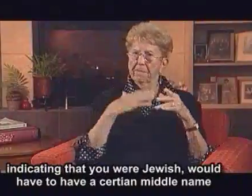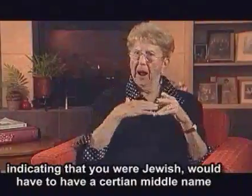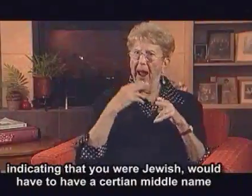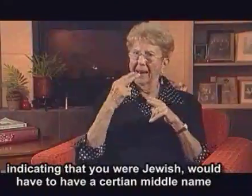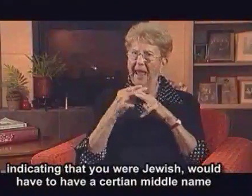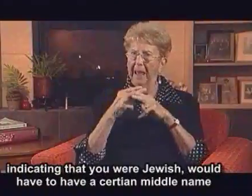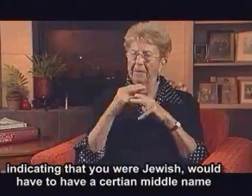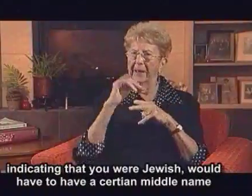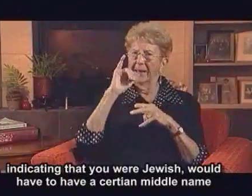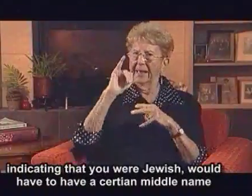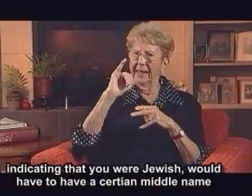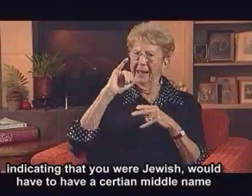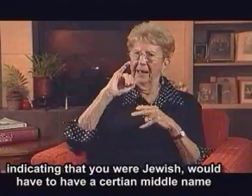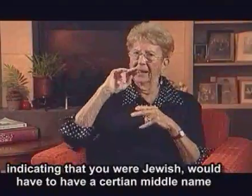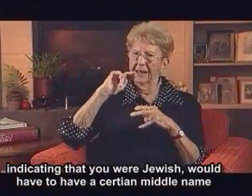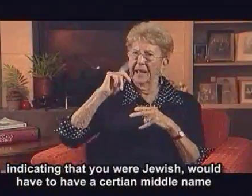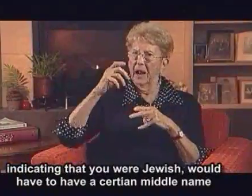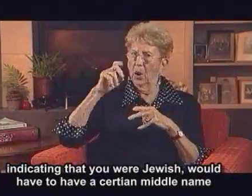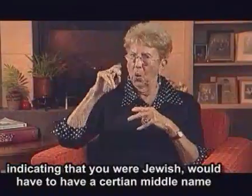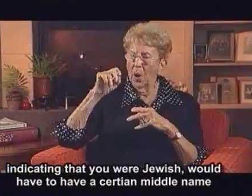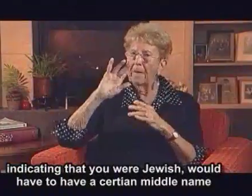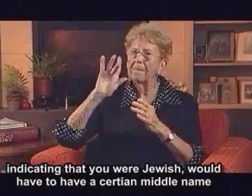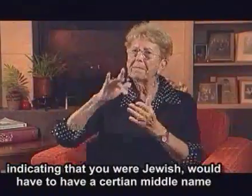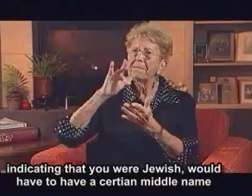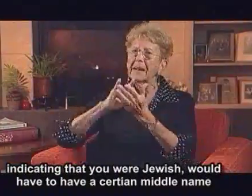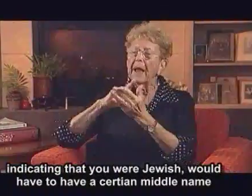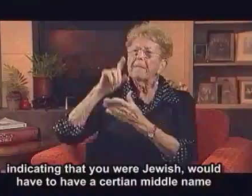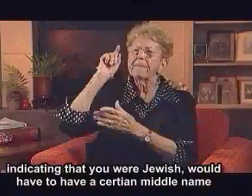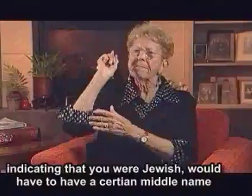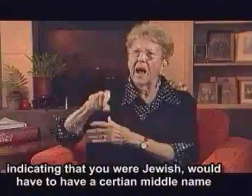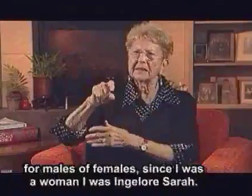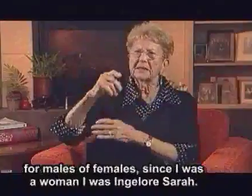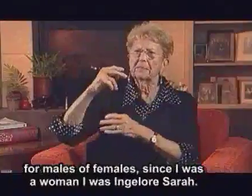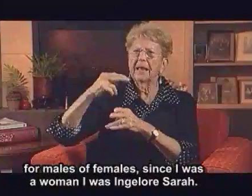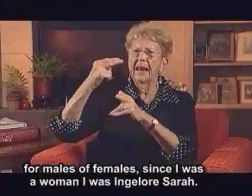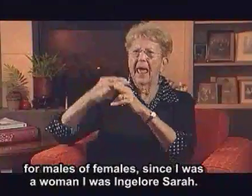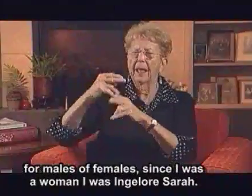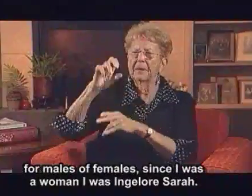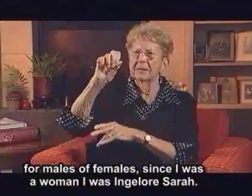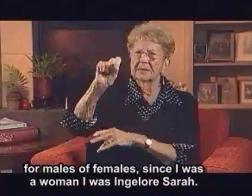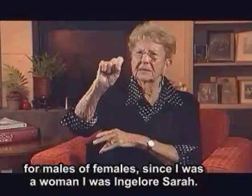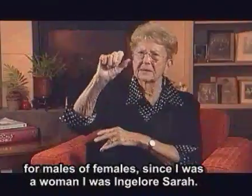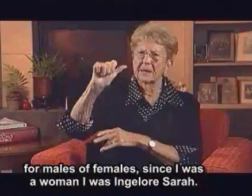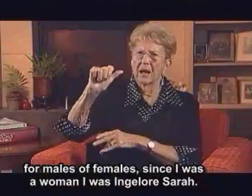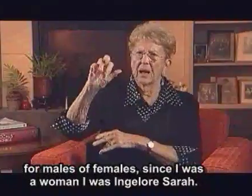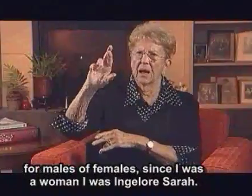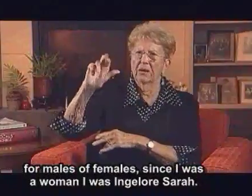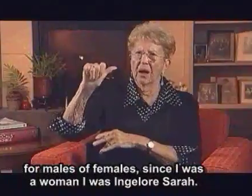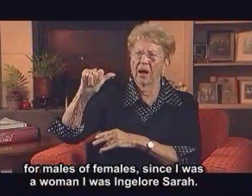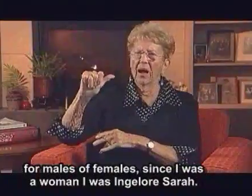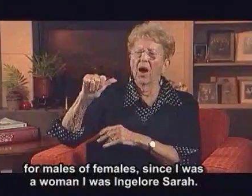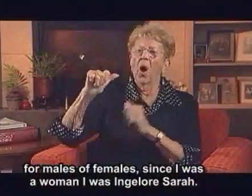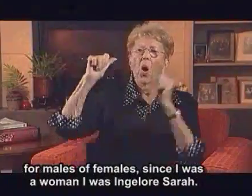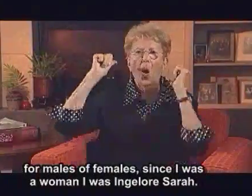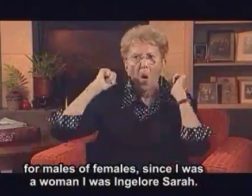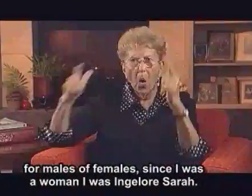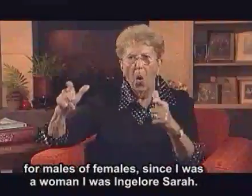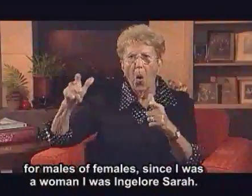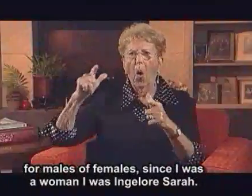Jewish, would have to have a certain middle name for males or females. Since I was a woman, I was